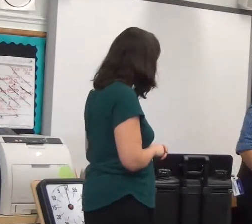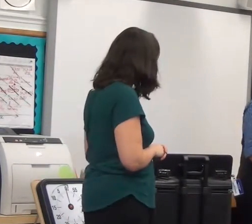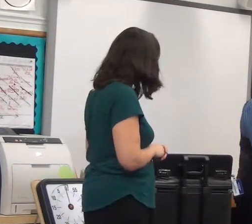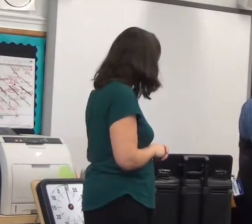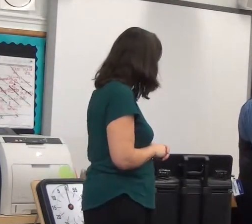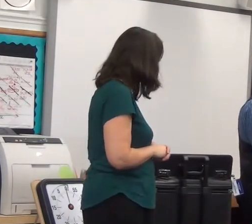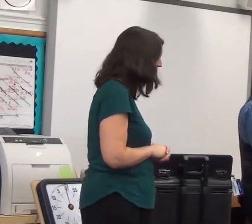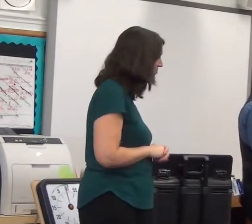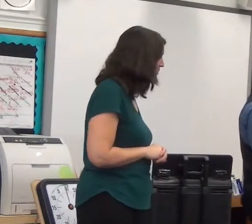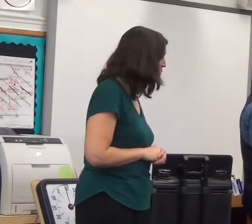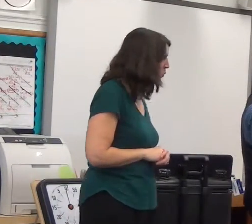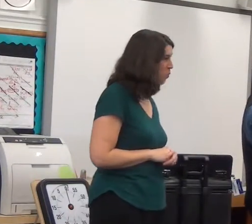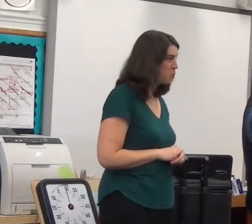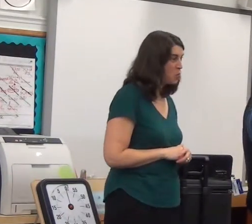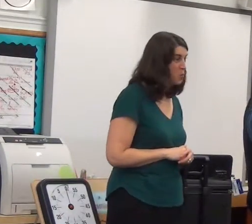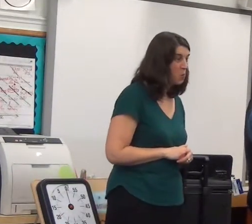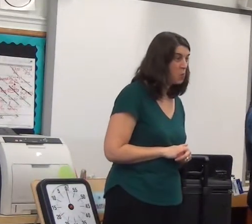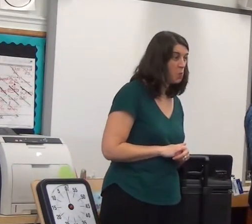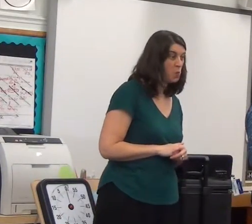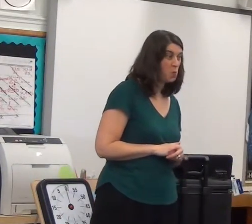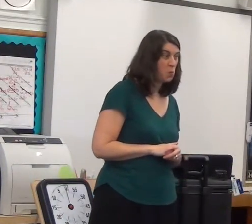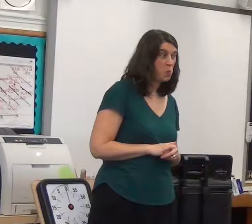What?